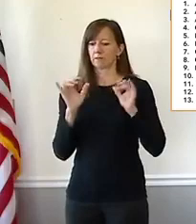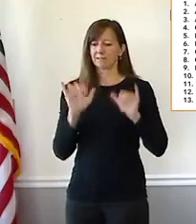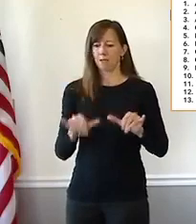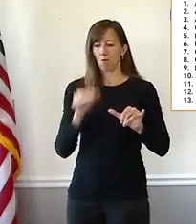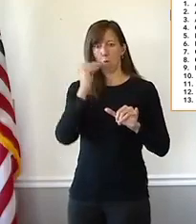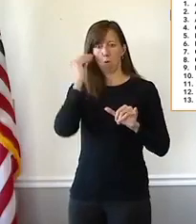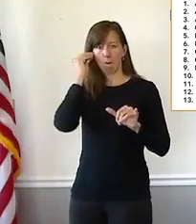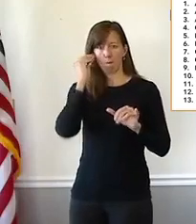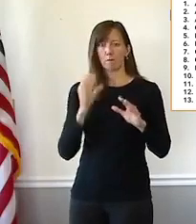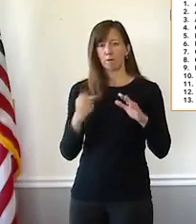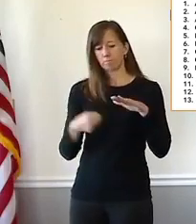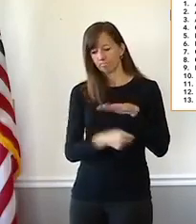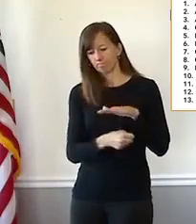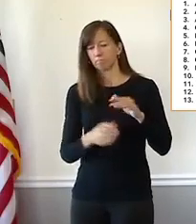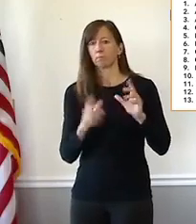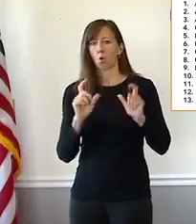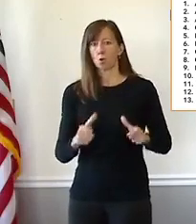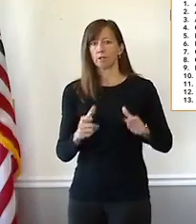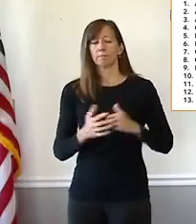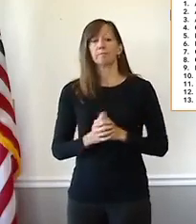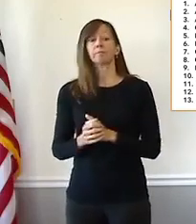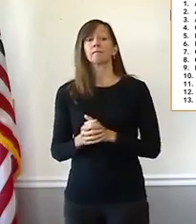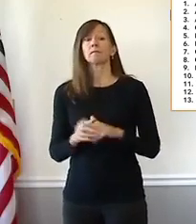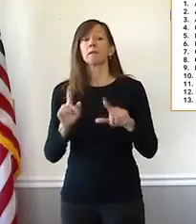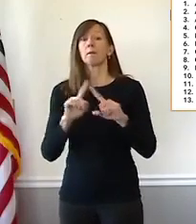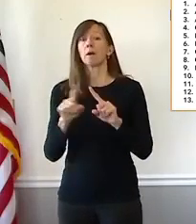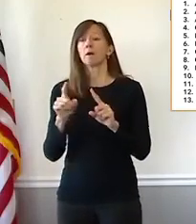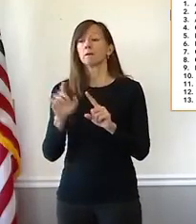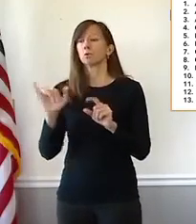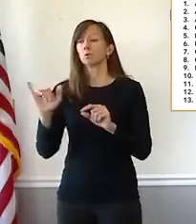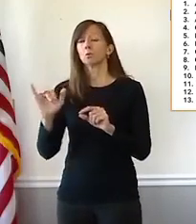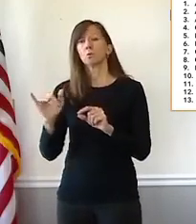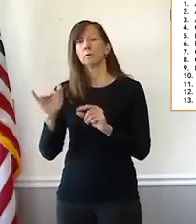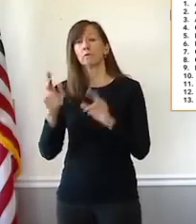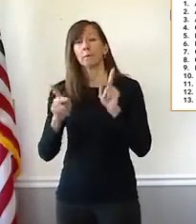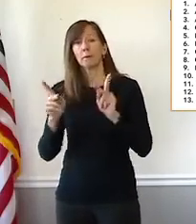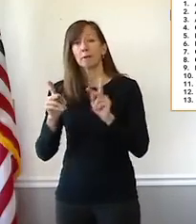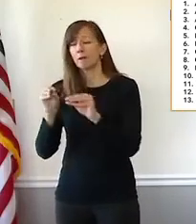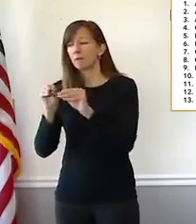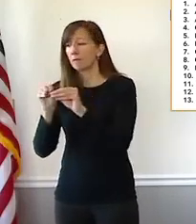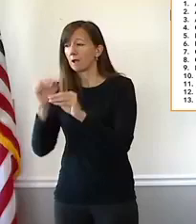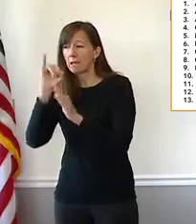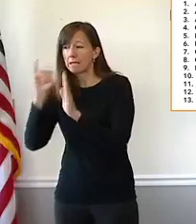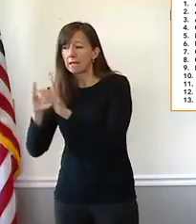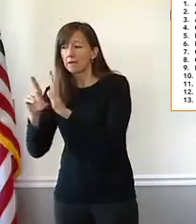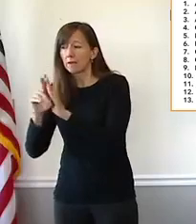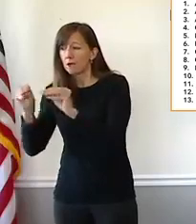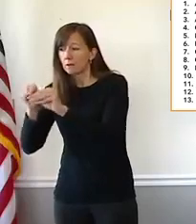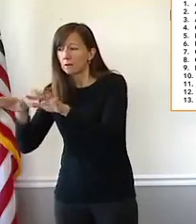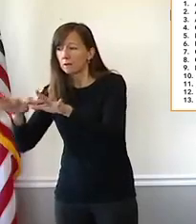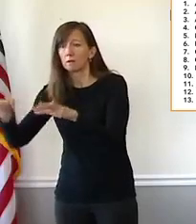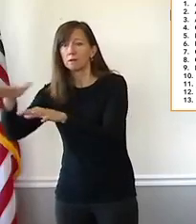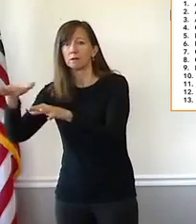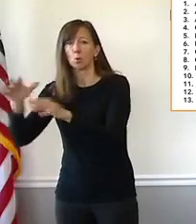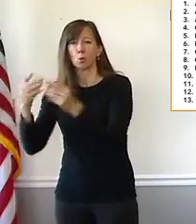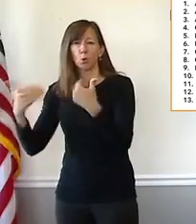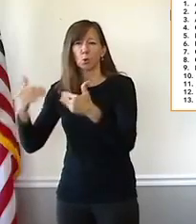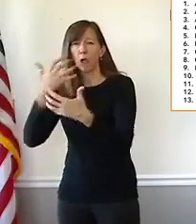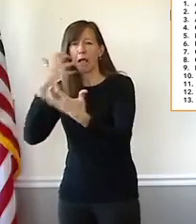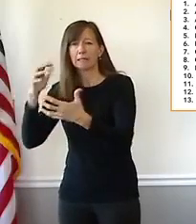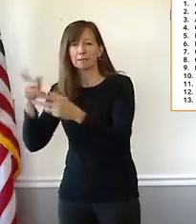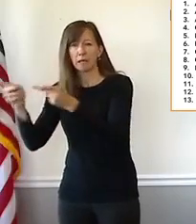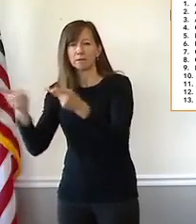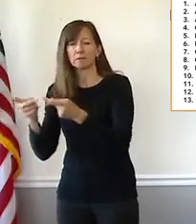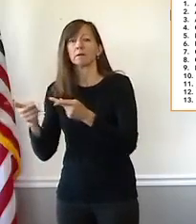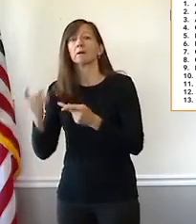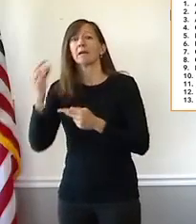be living in areas that are identified as clusters. This is also a good time. If you're in a high positivity rate, if you're living in a community or neighborhood